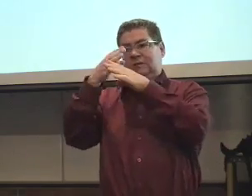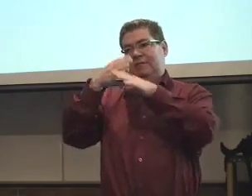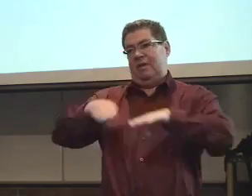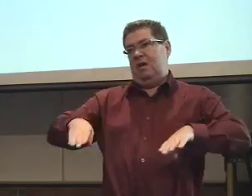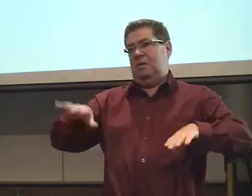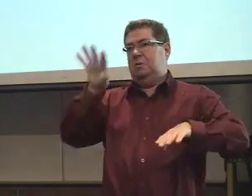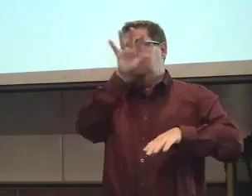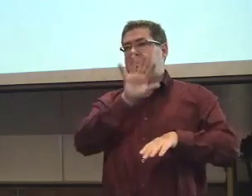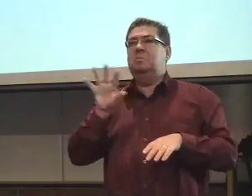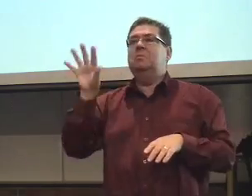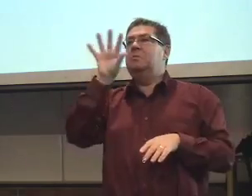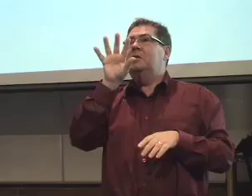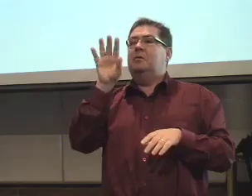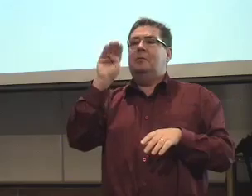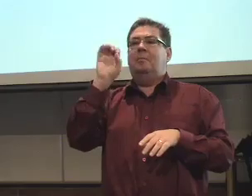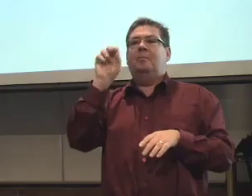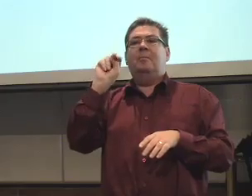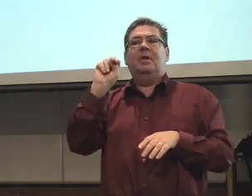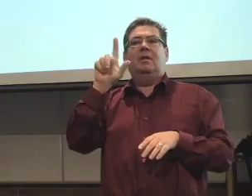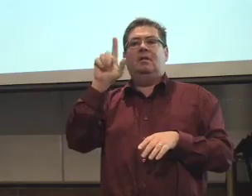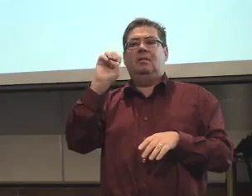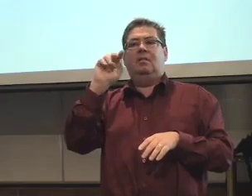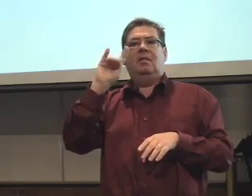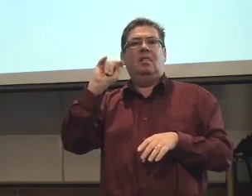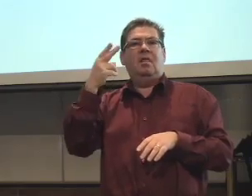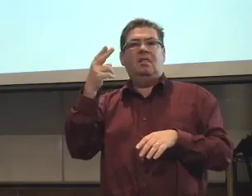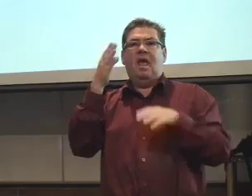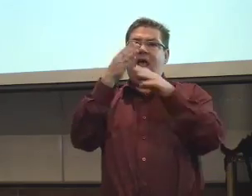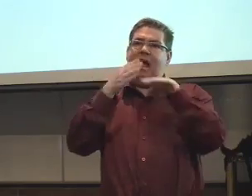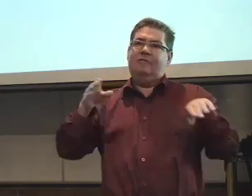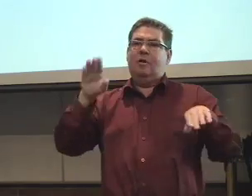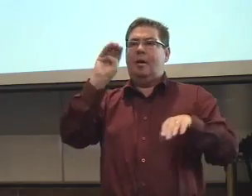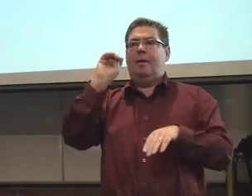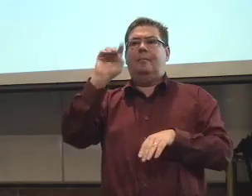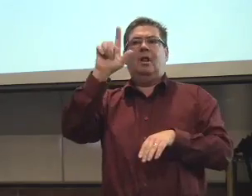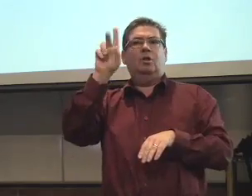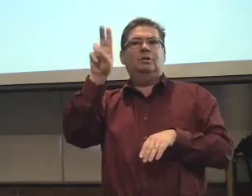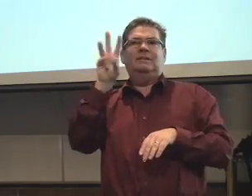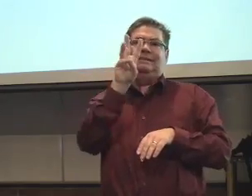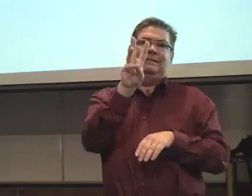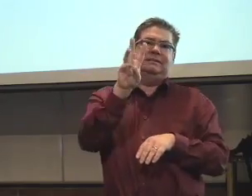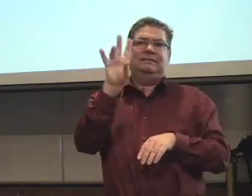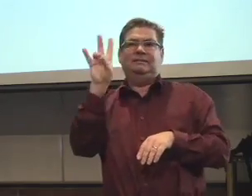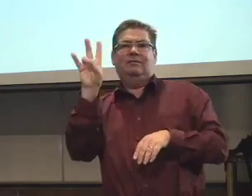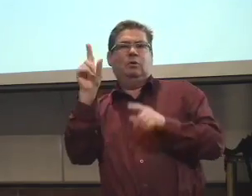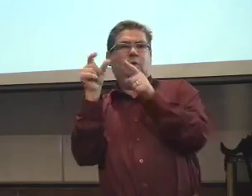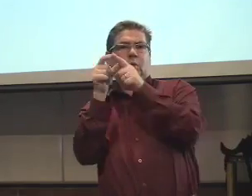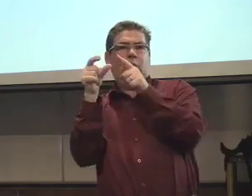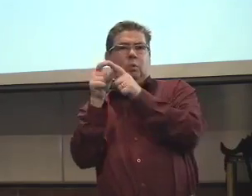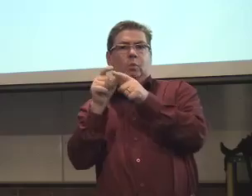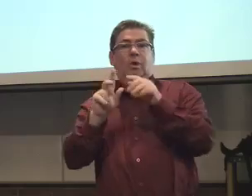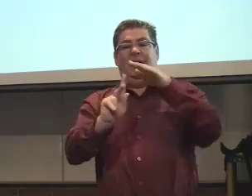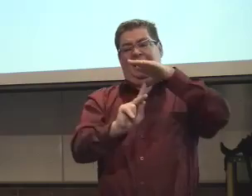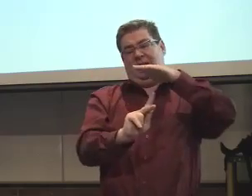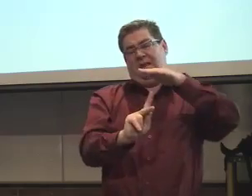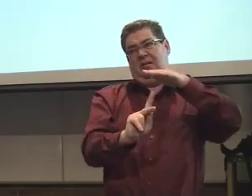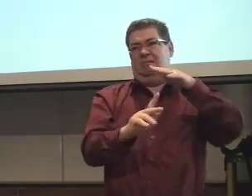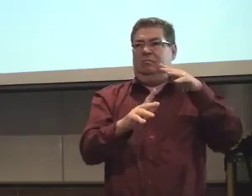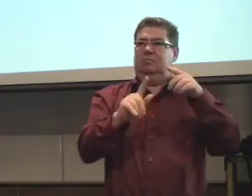you a mean length of the sentence average of about 6 to 7 words. So at the kindergarten level, there's about 6 to 7 words